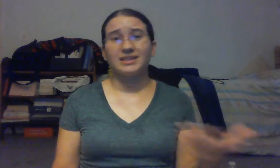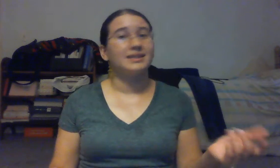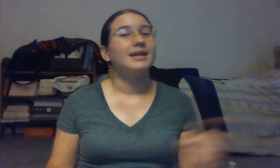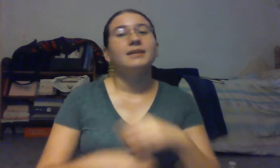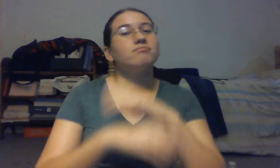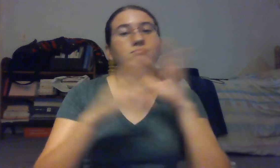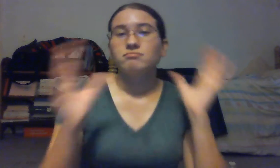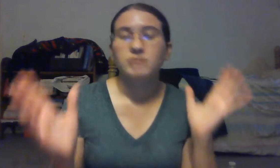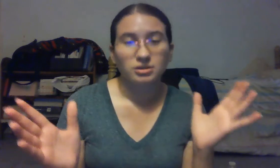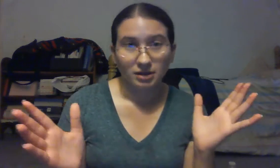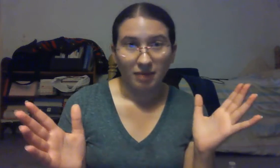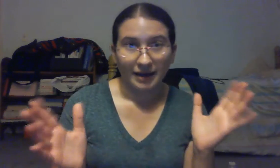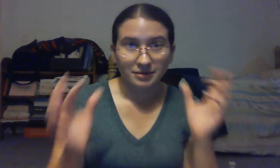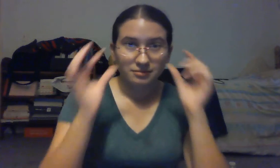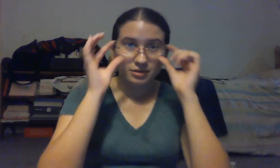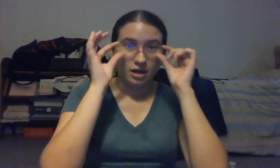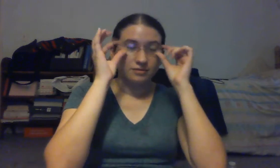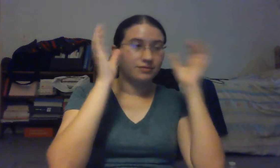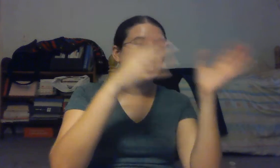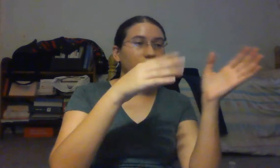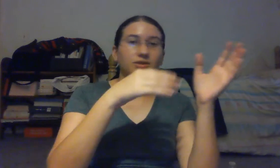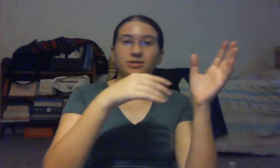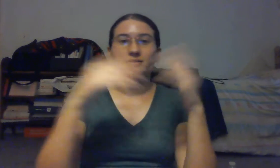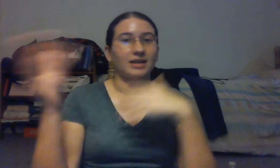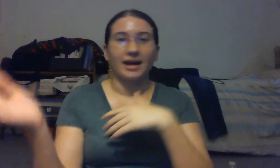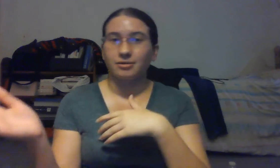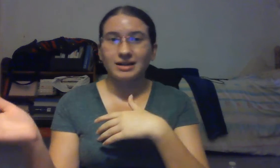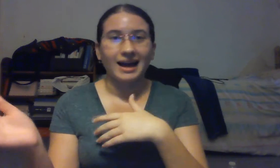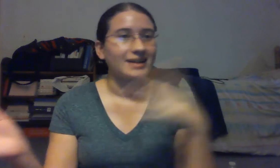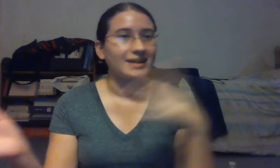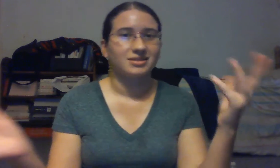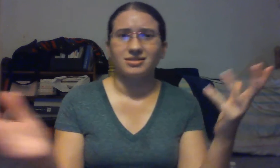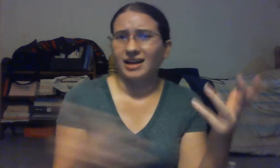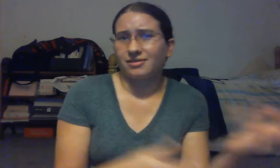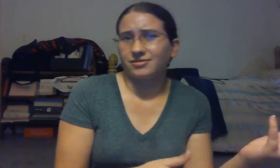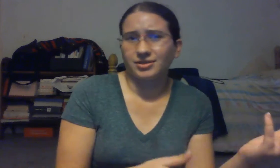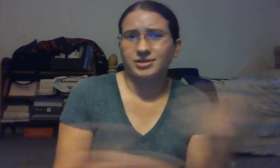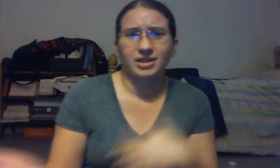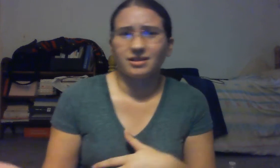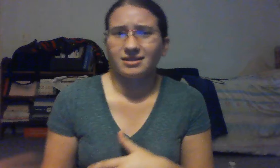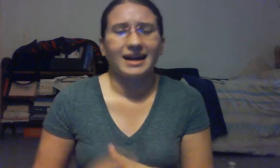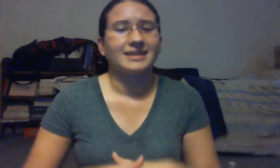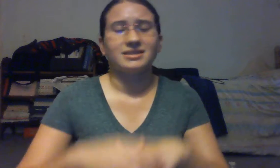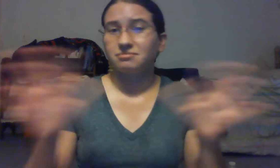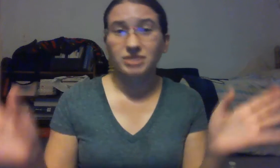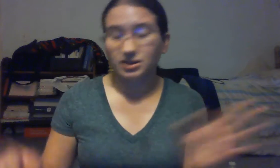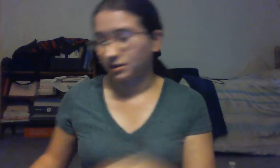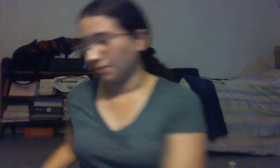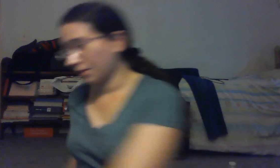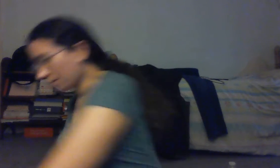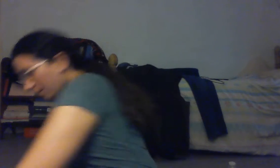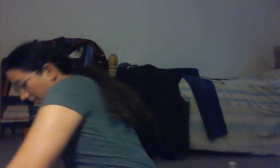green, doesn't really matter. Color first, noun last, noun first, color last, means the same thing.